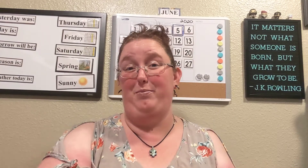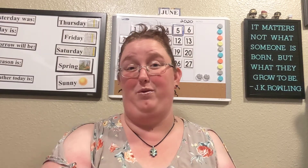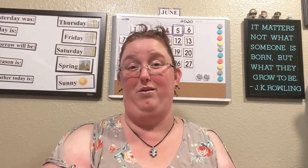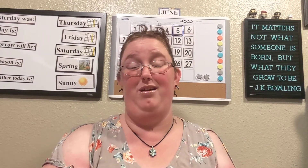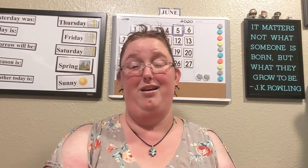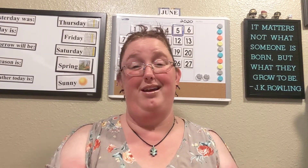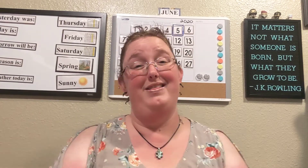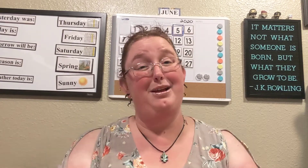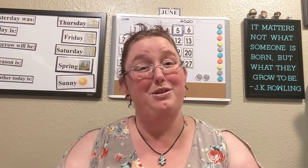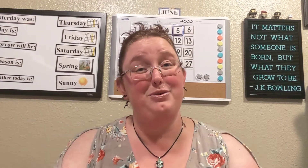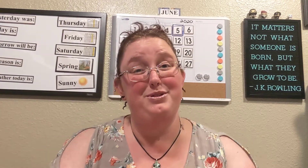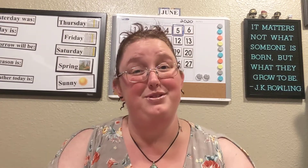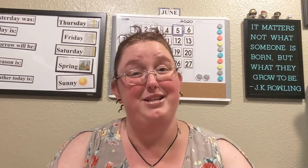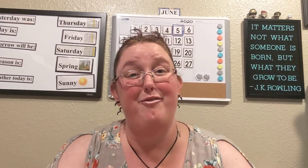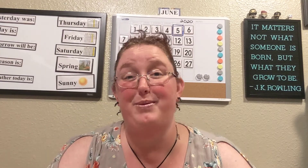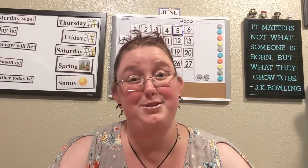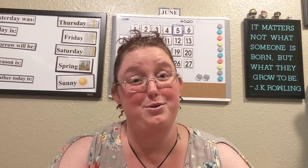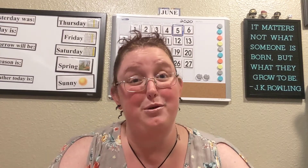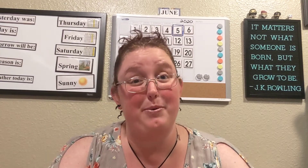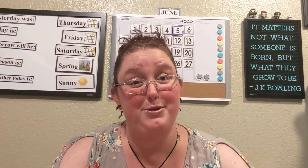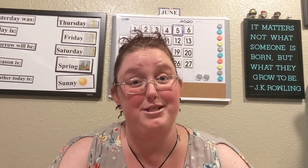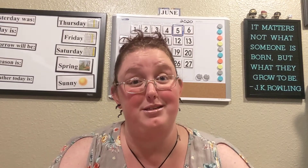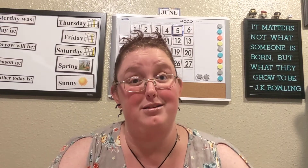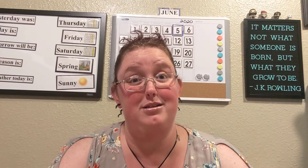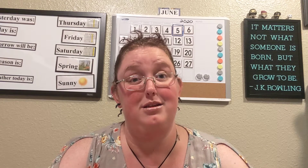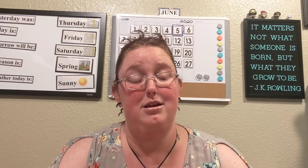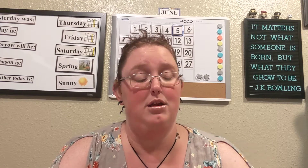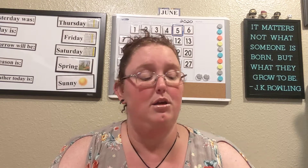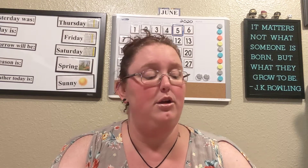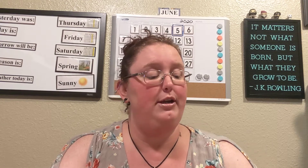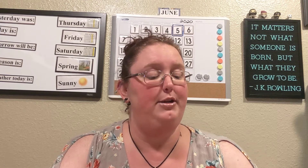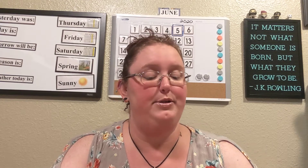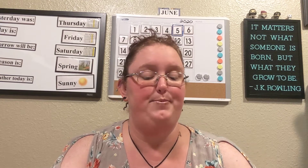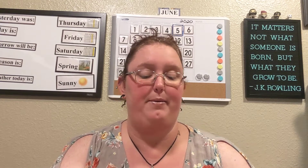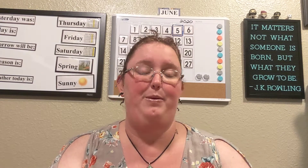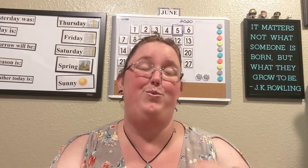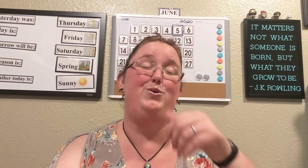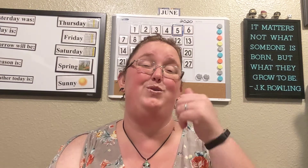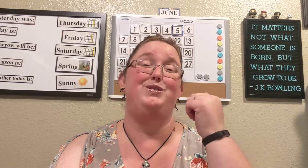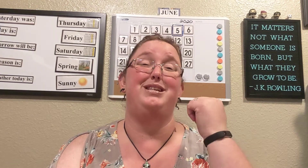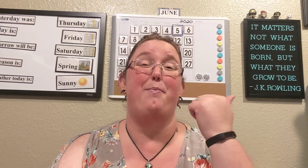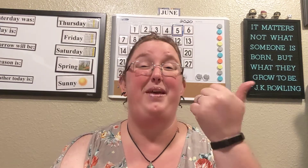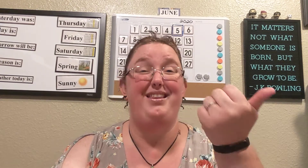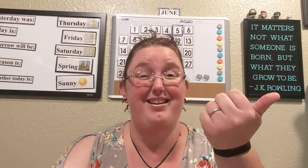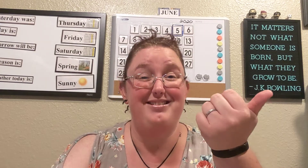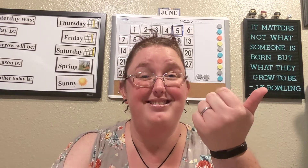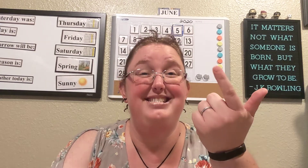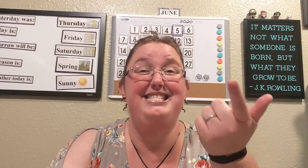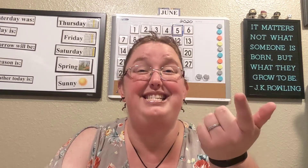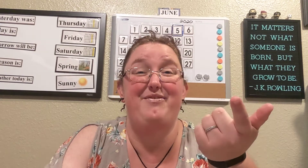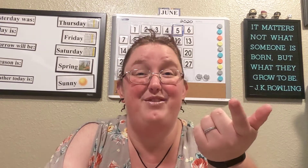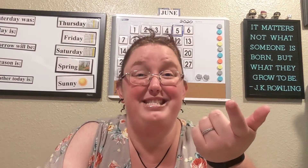people. That includes yourself because you're a person. You need to respect people's opinions,